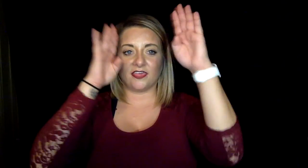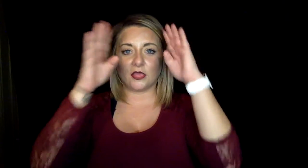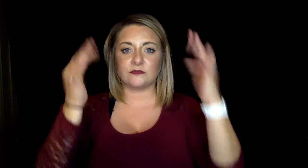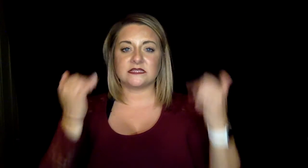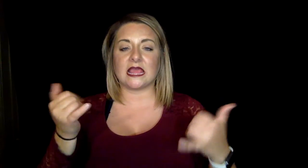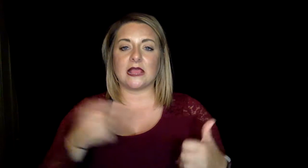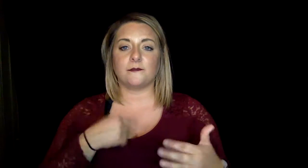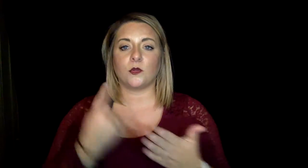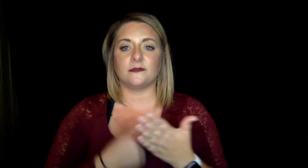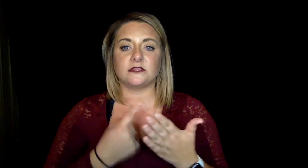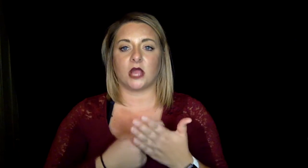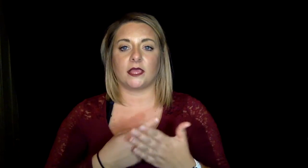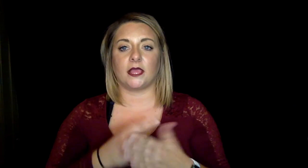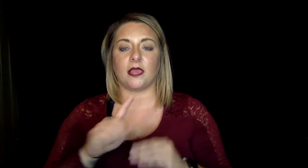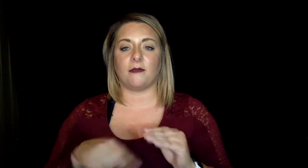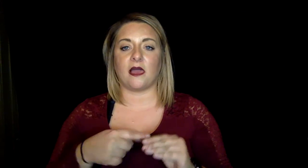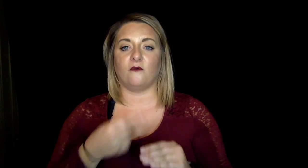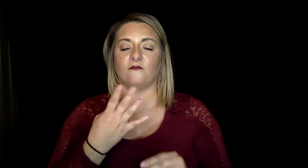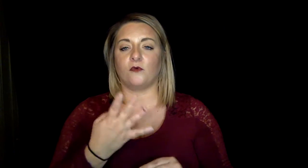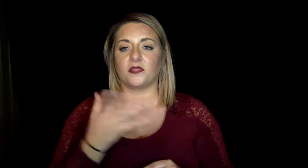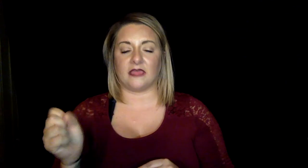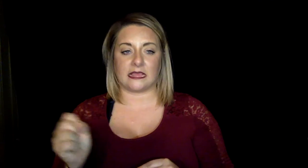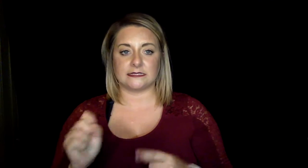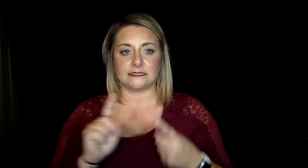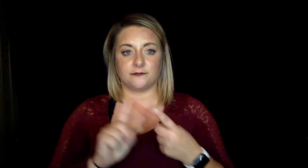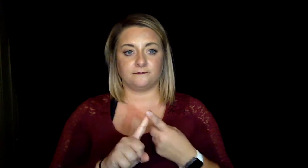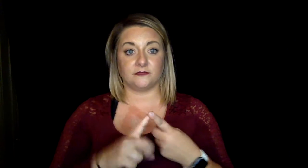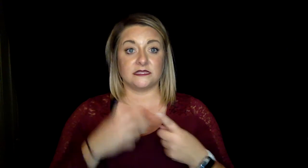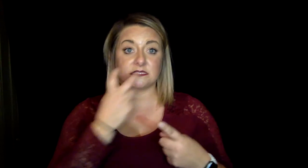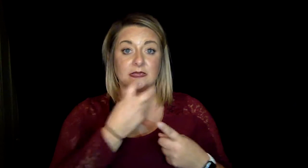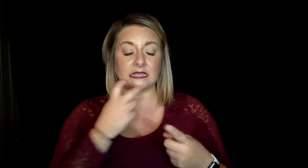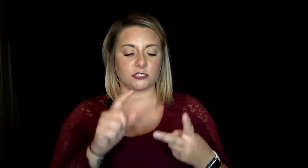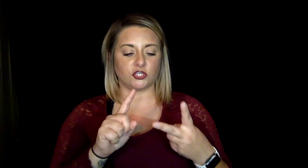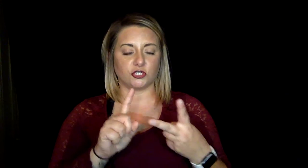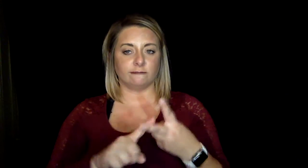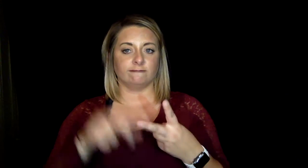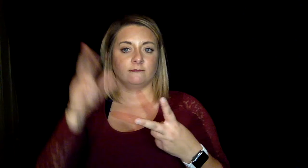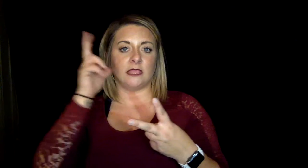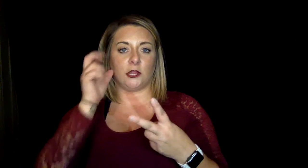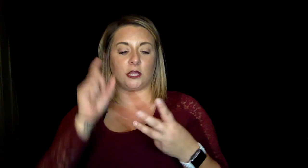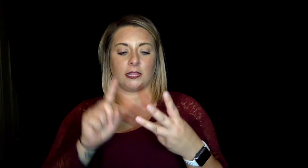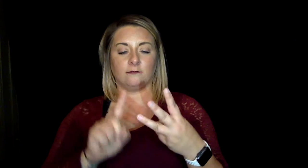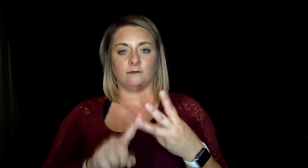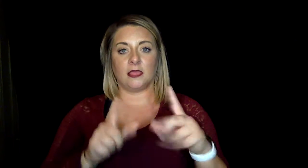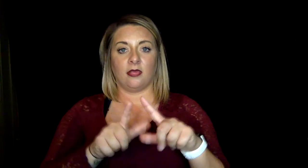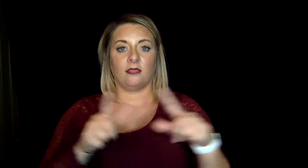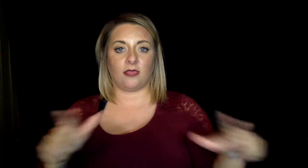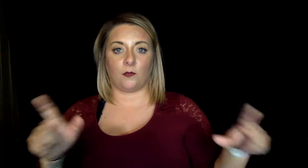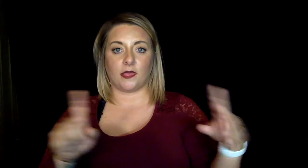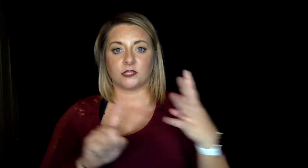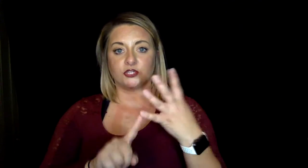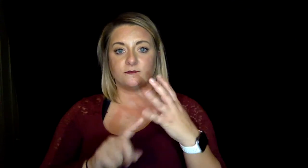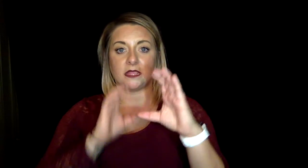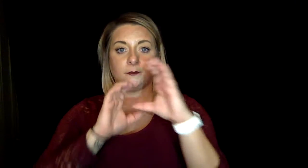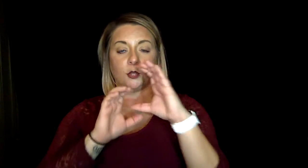Hello, today I'm going to be talking about four things: speech, hearing, language, and